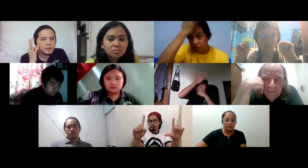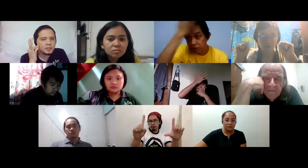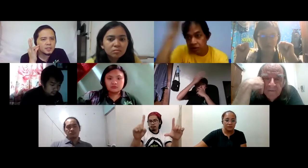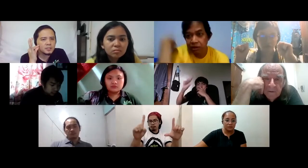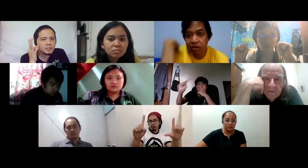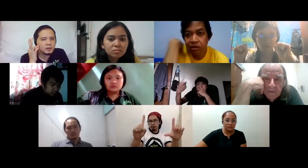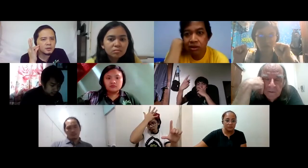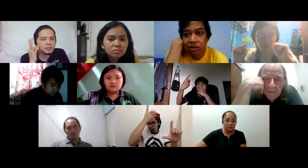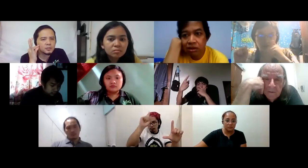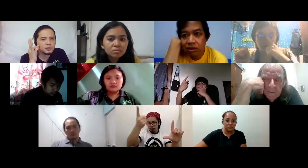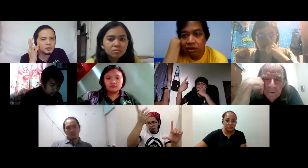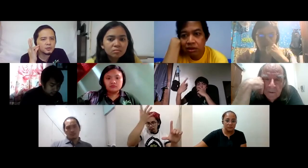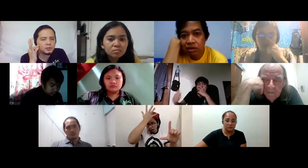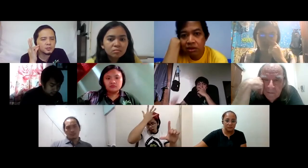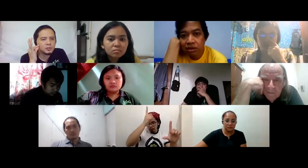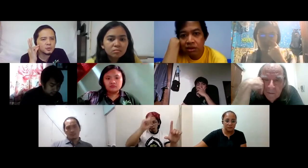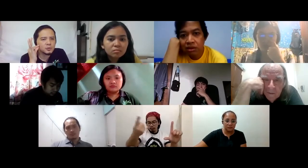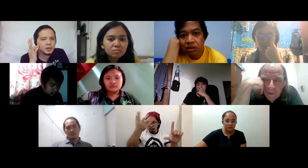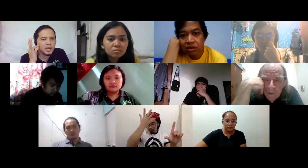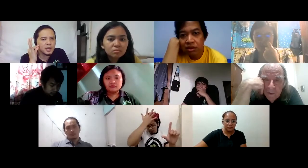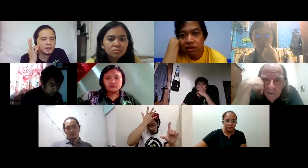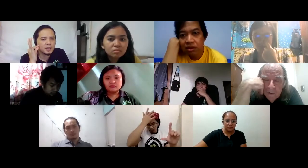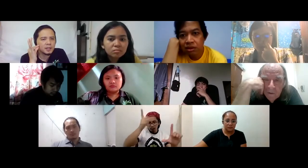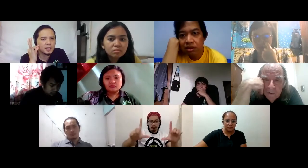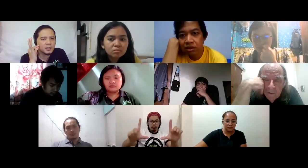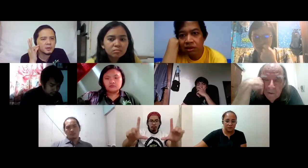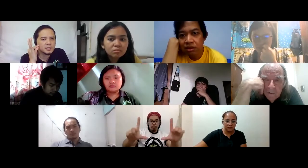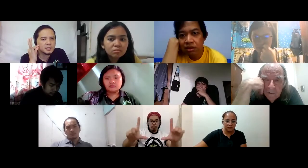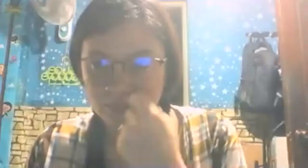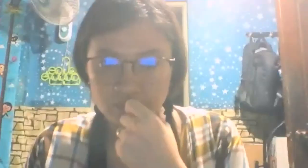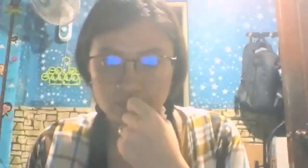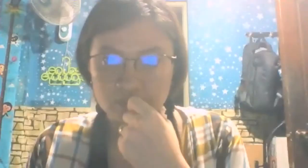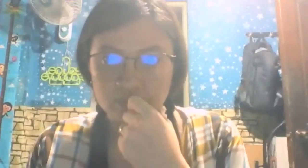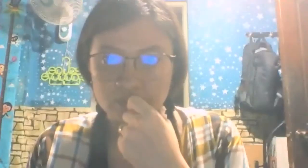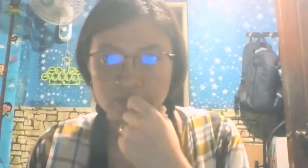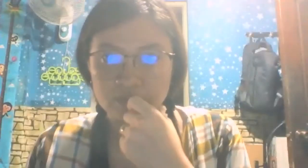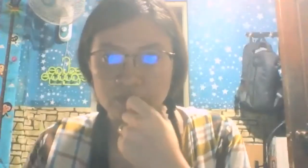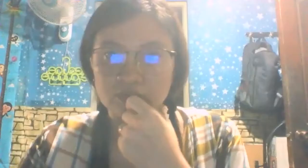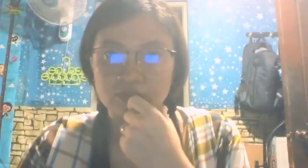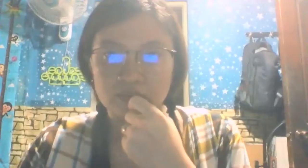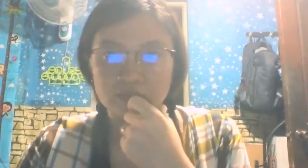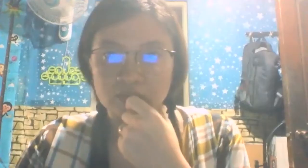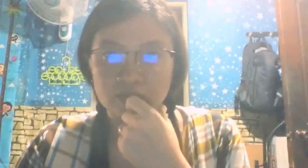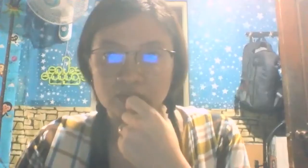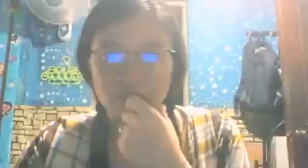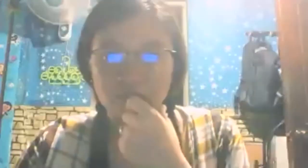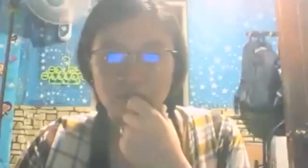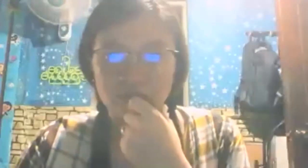So we teach in order to do kind of a linguistic analysis of the language.